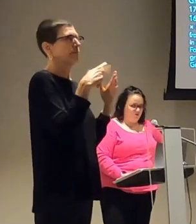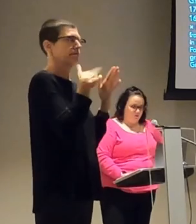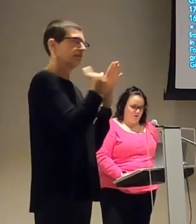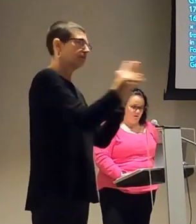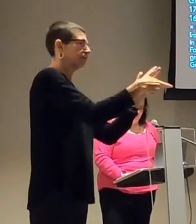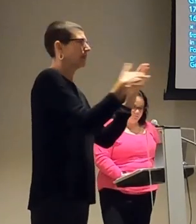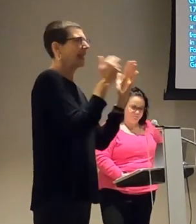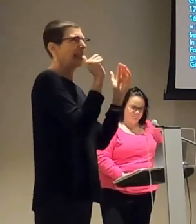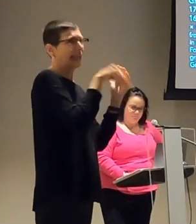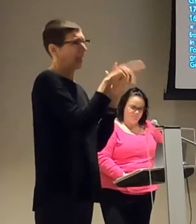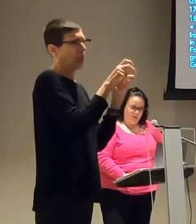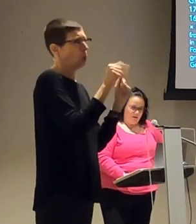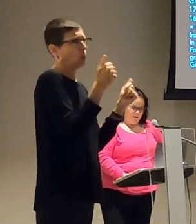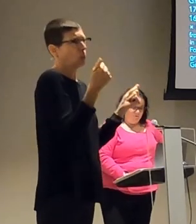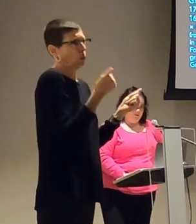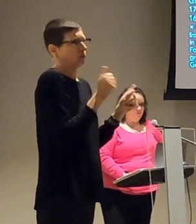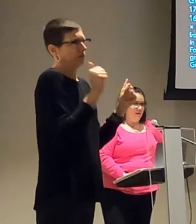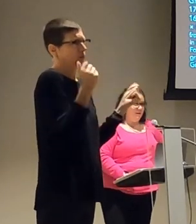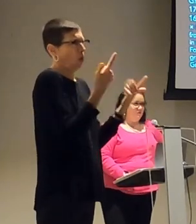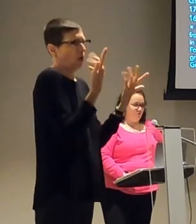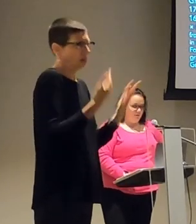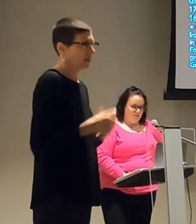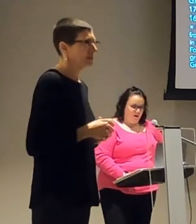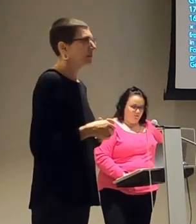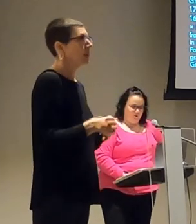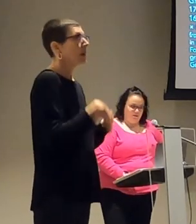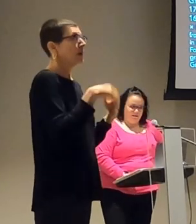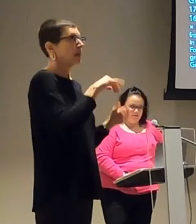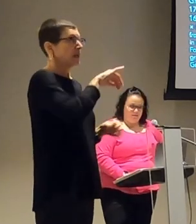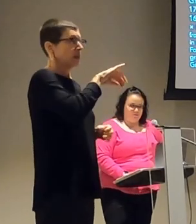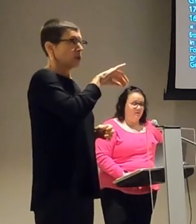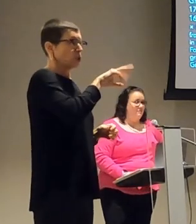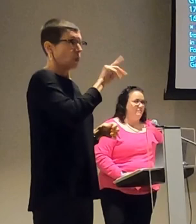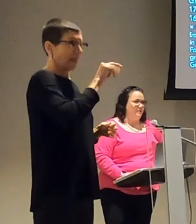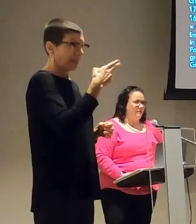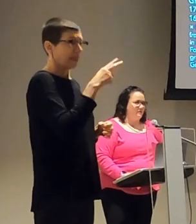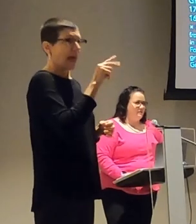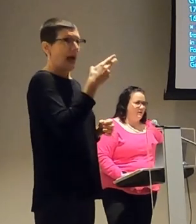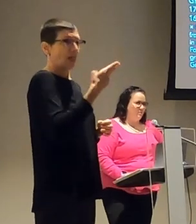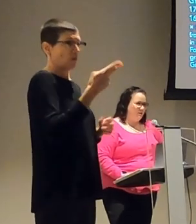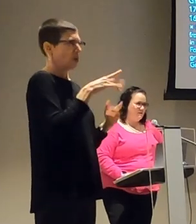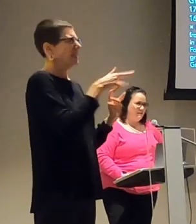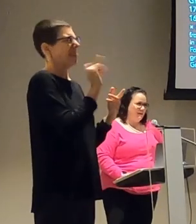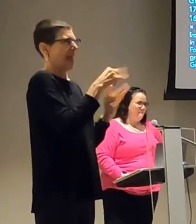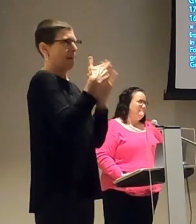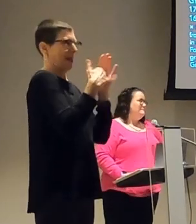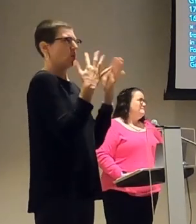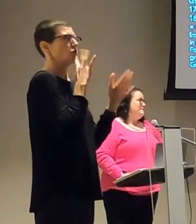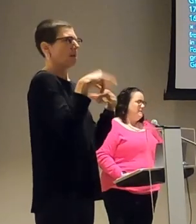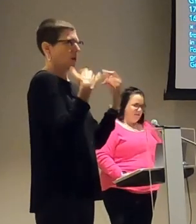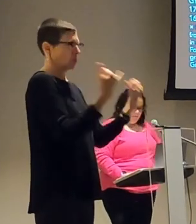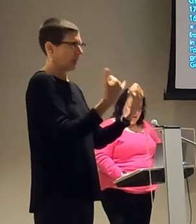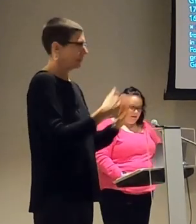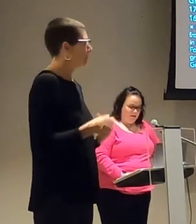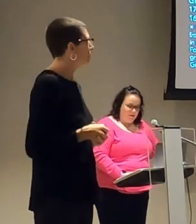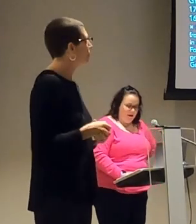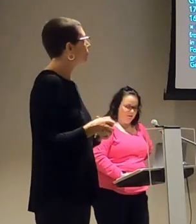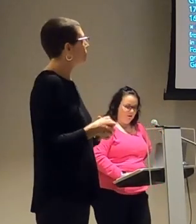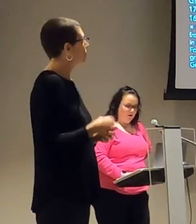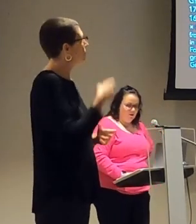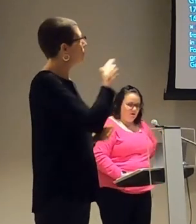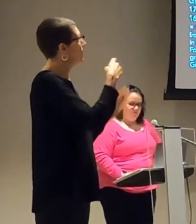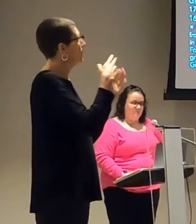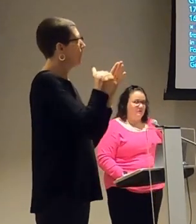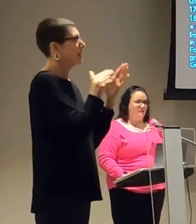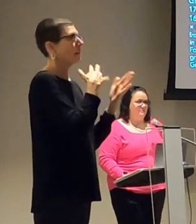can kind of do it all. But his painting of Judith and Holofernes is really what we're here to talk about today. This painting